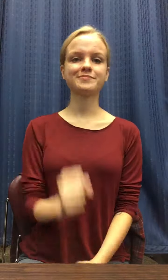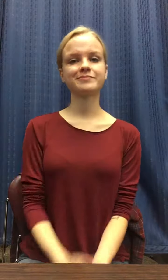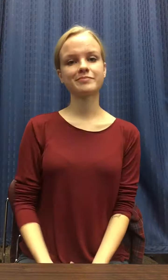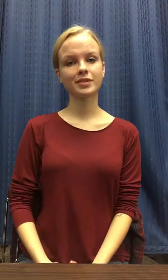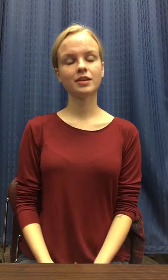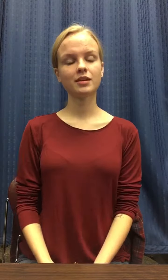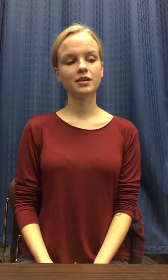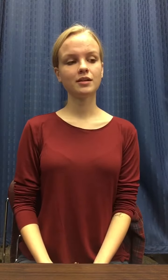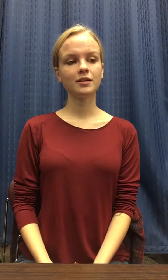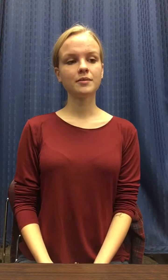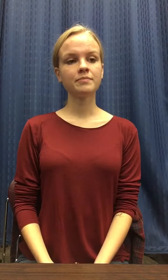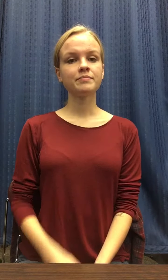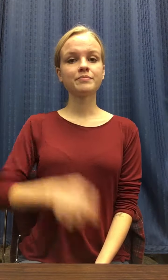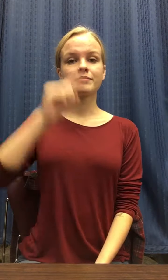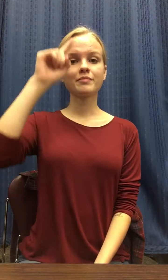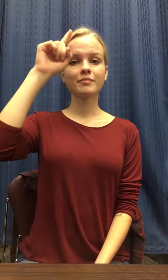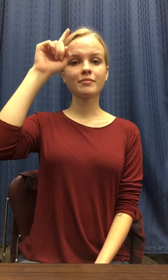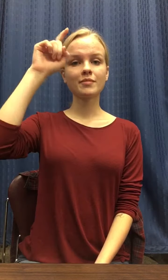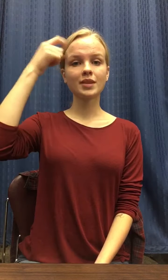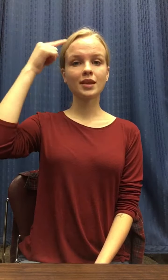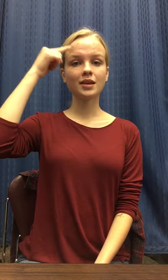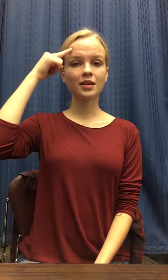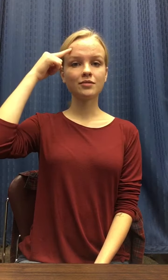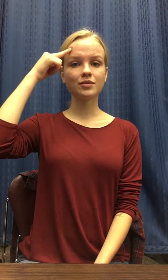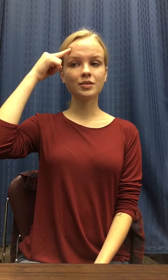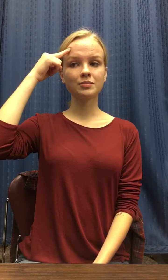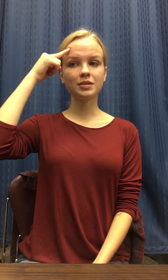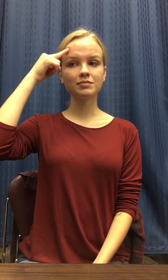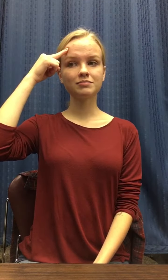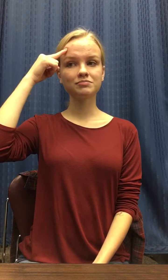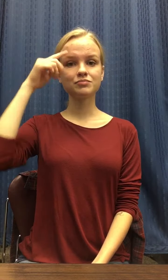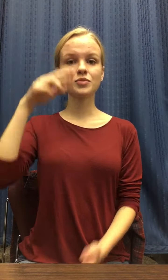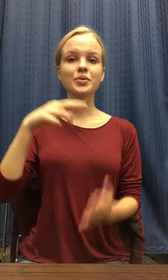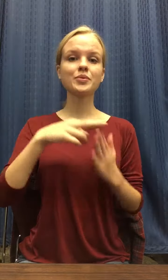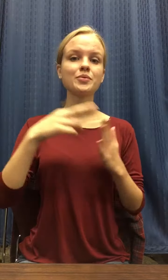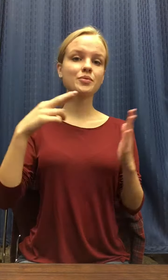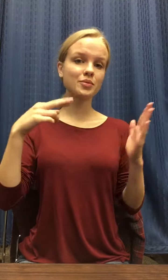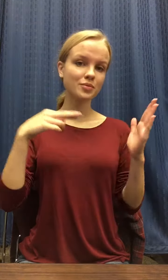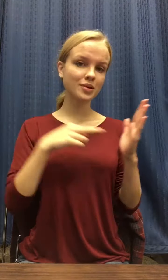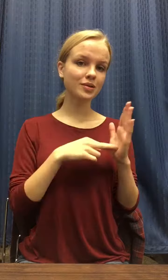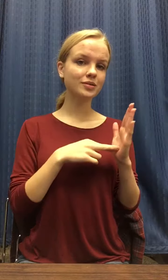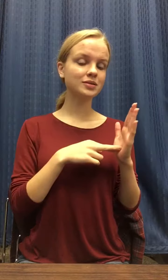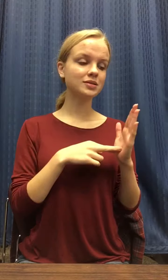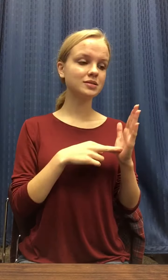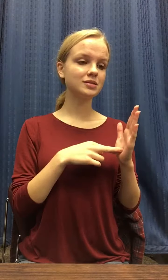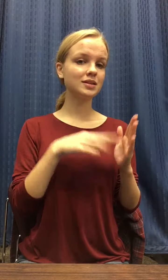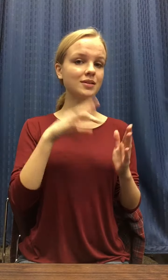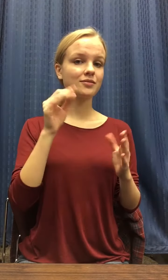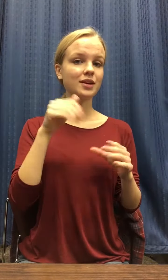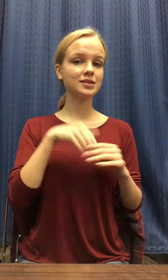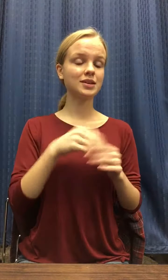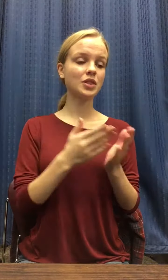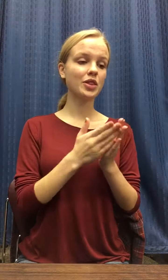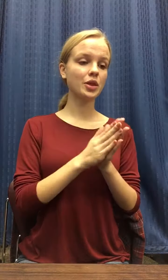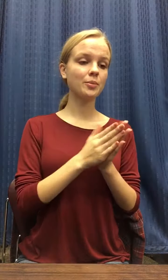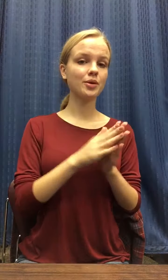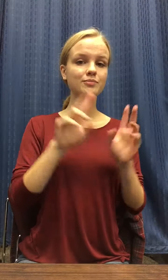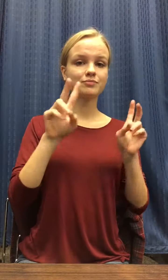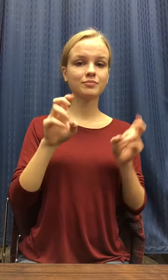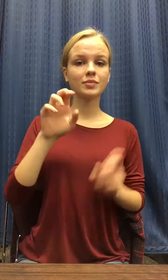restriction can be seen in Upton Sinclair's book, The Jungle. Upton Sinclair writes in